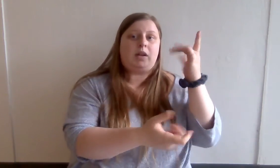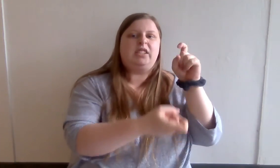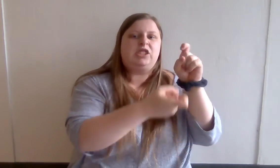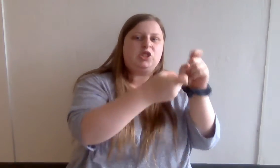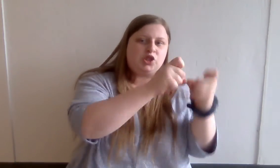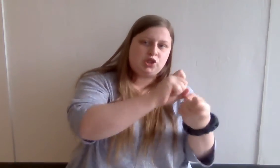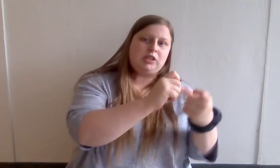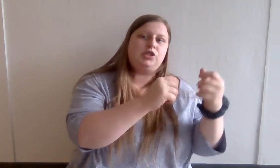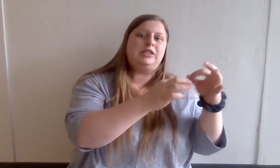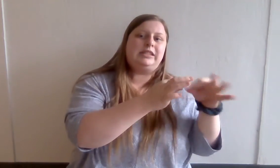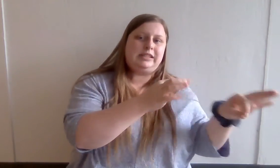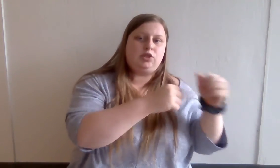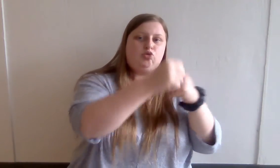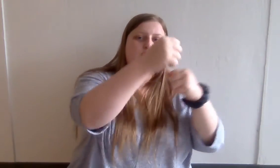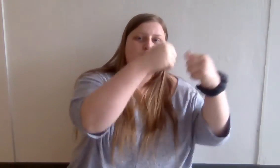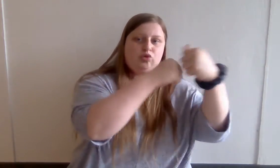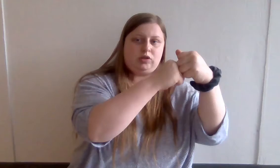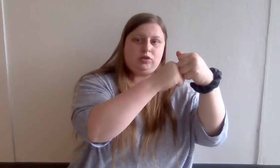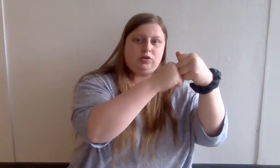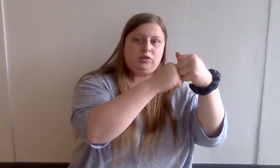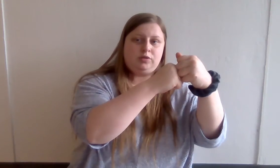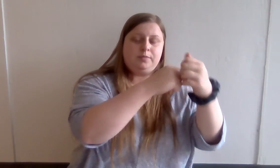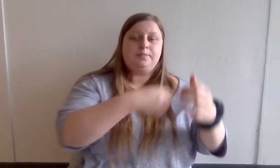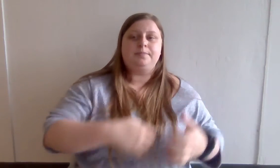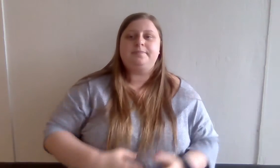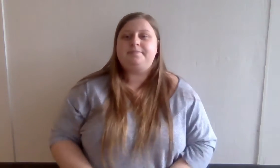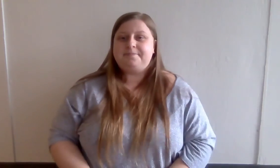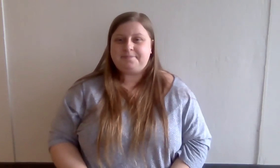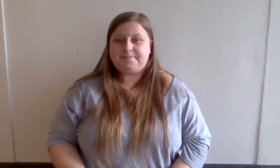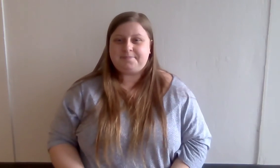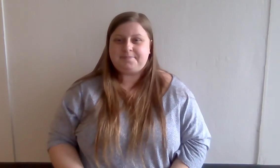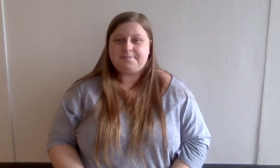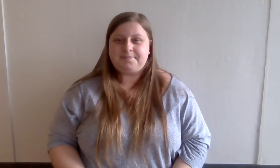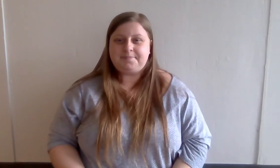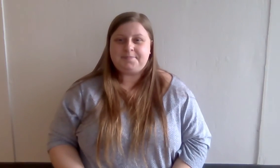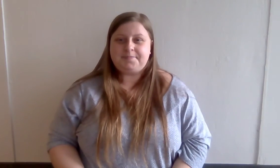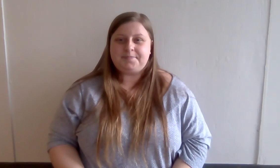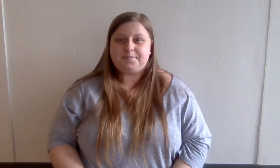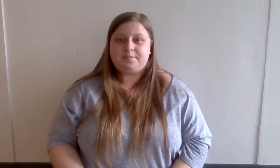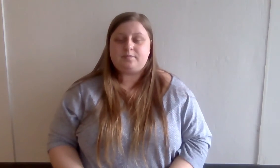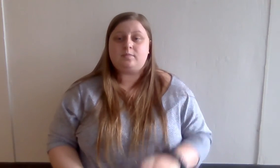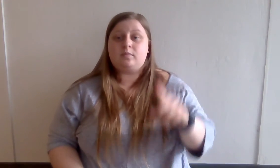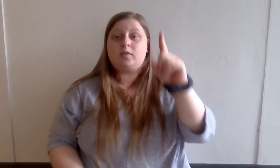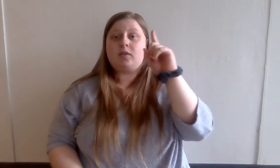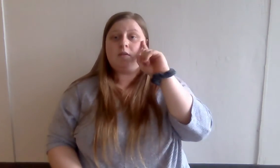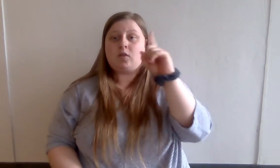was a recast because it changed the sentence type from a sentence into a rhetorical